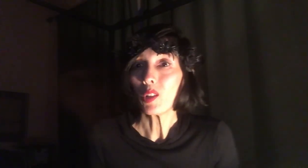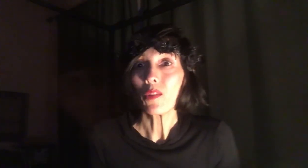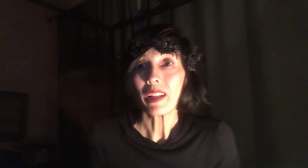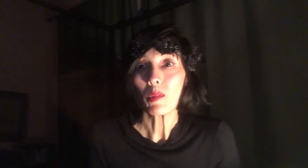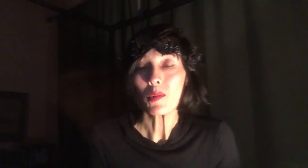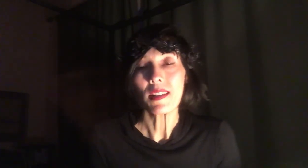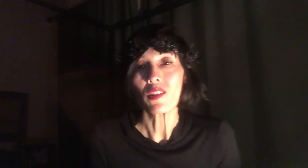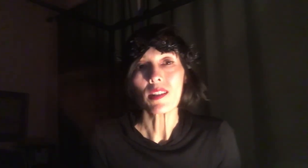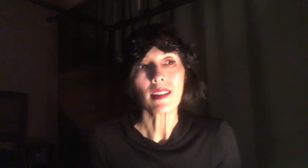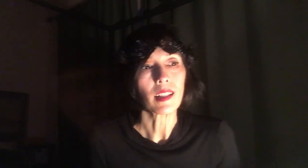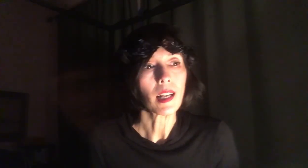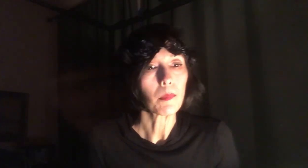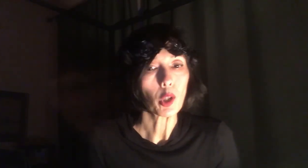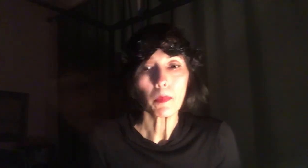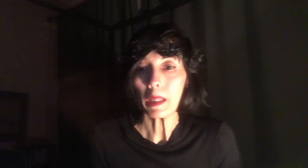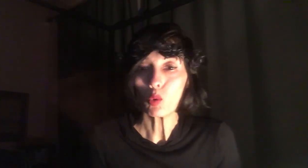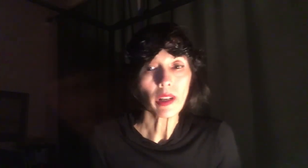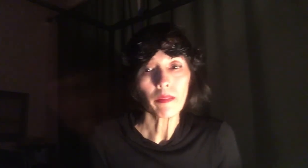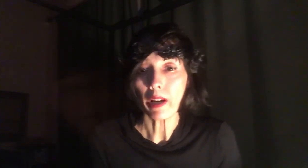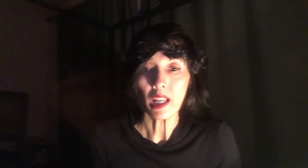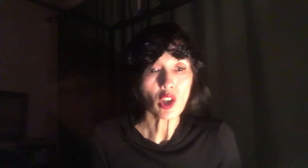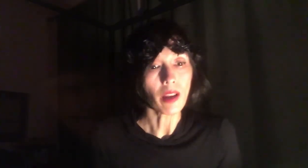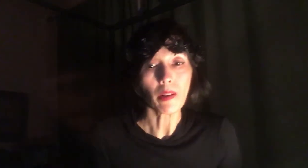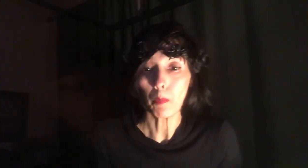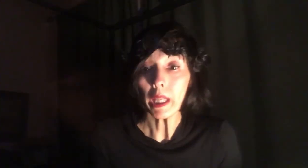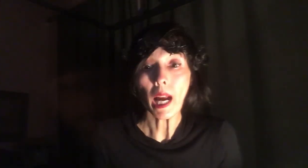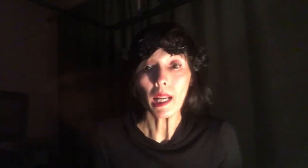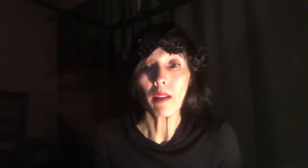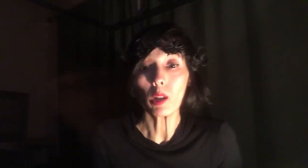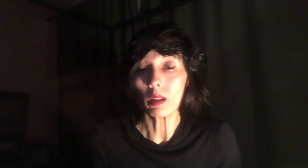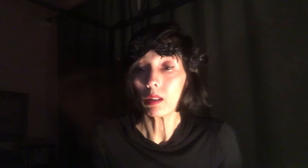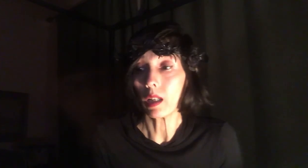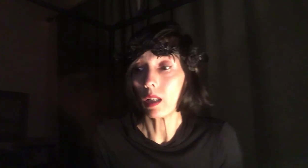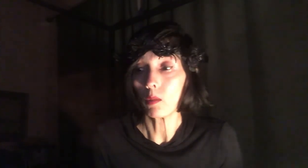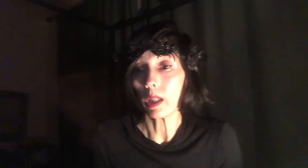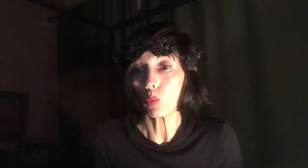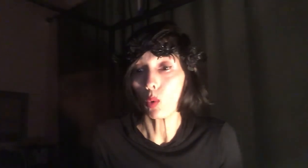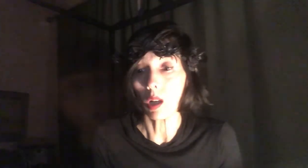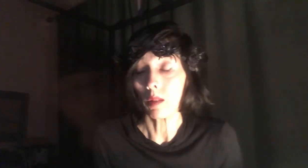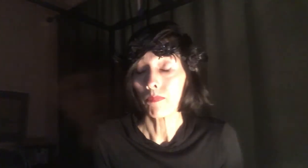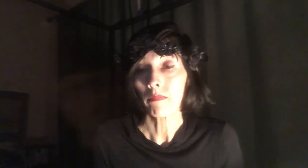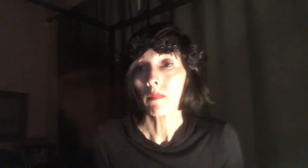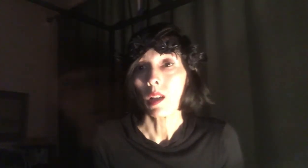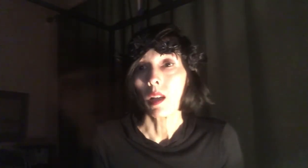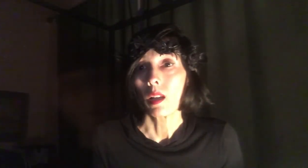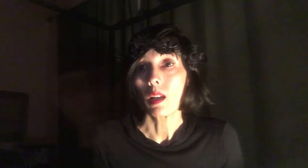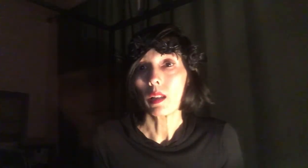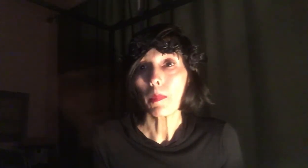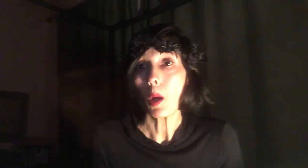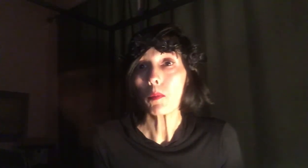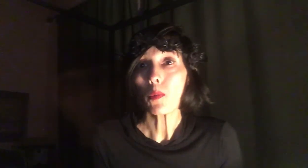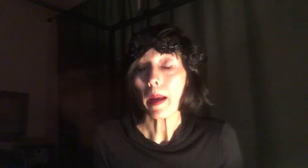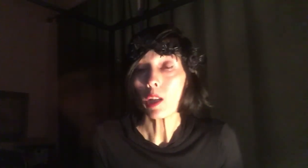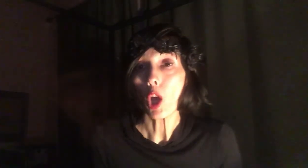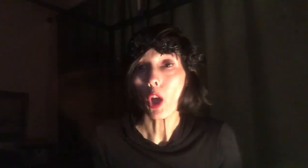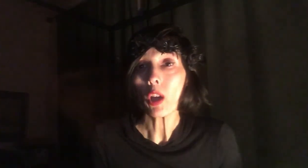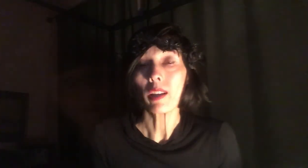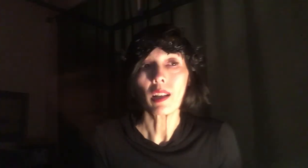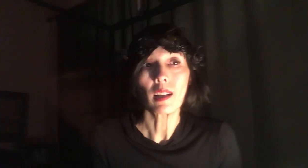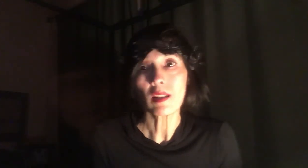anyone who's interested, I'm going to be tutoring in French. I have a pretty high level. Went to Diplôme supérieur in La